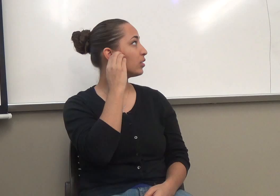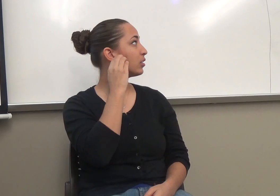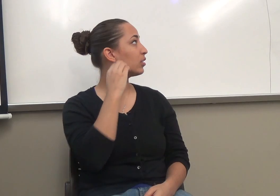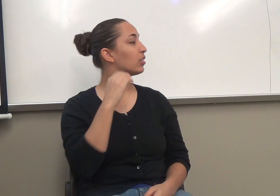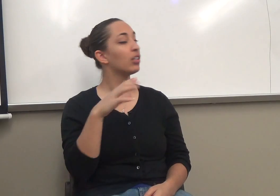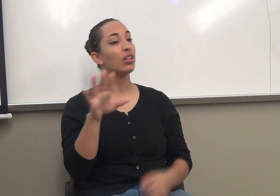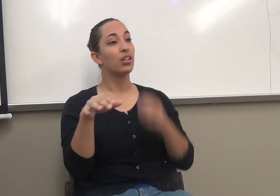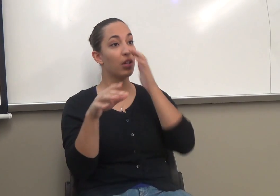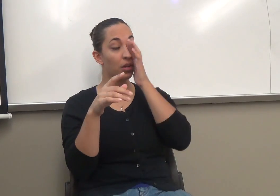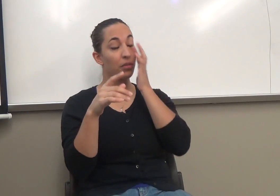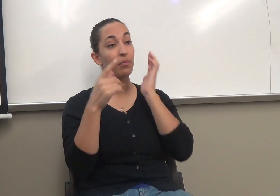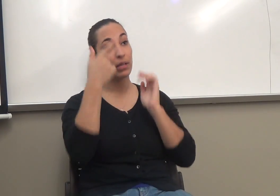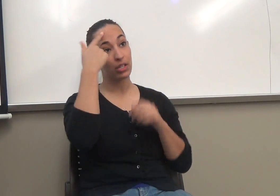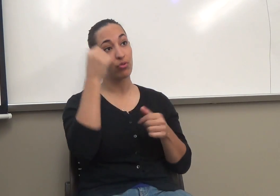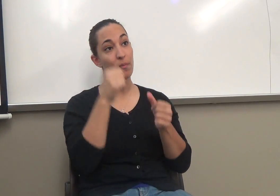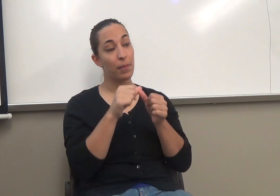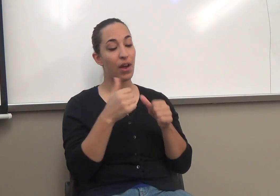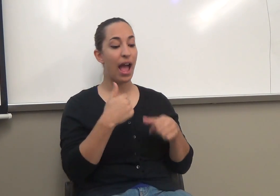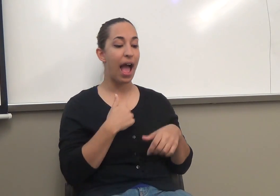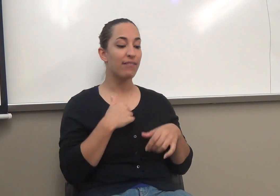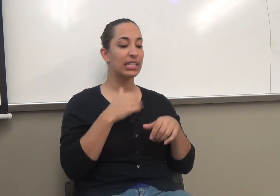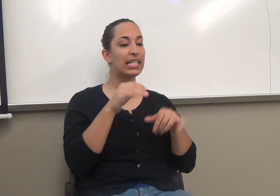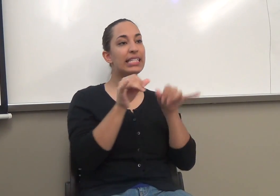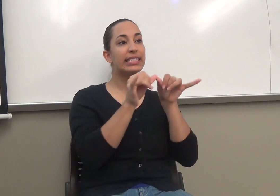also the same thing.